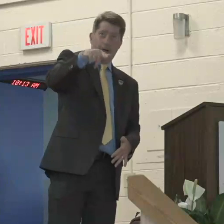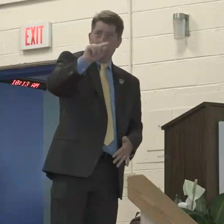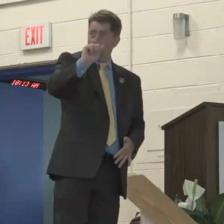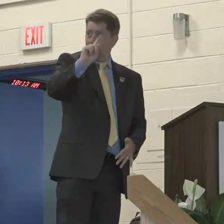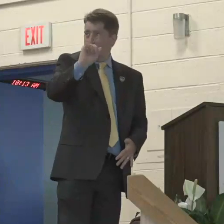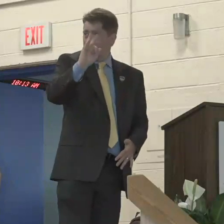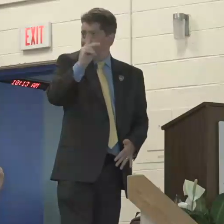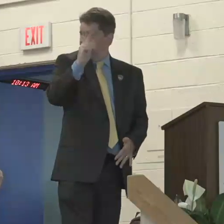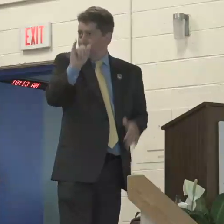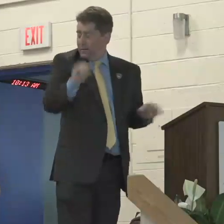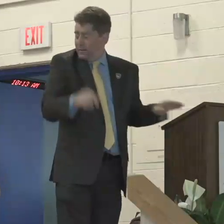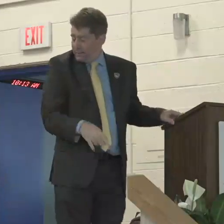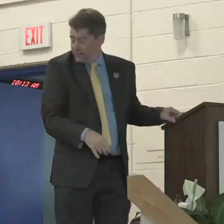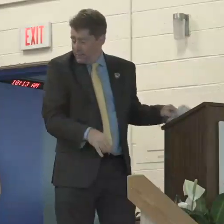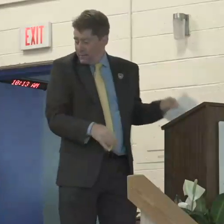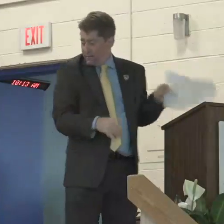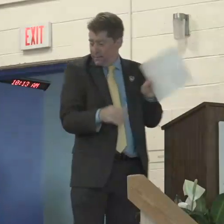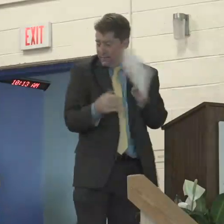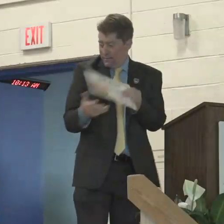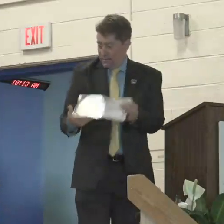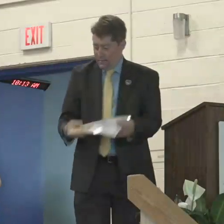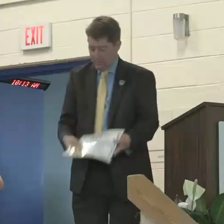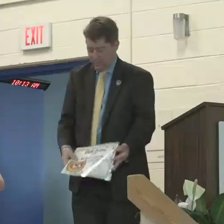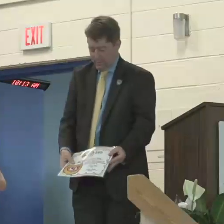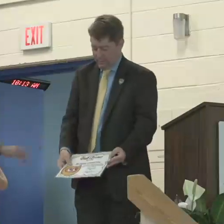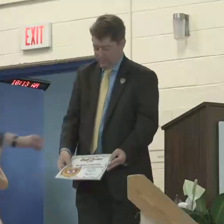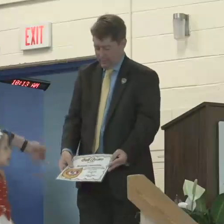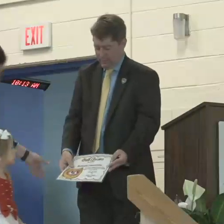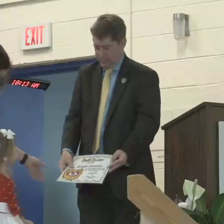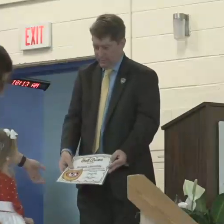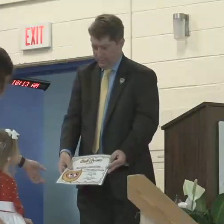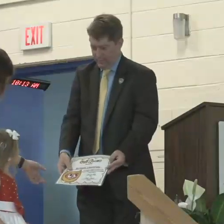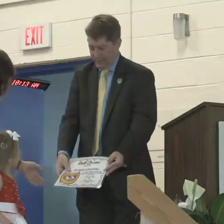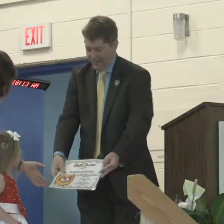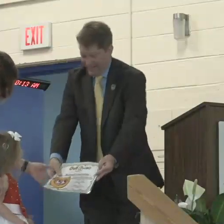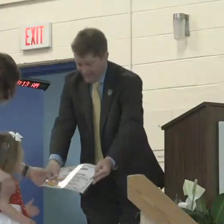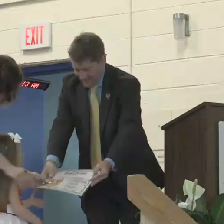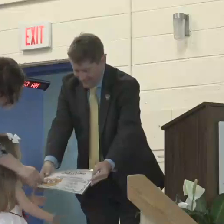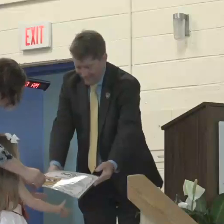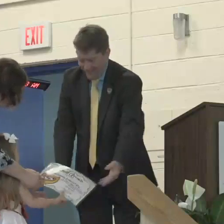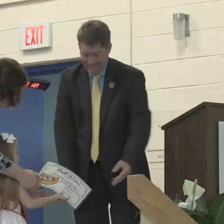Michaela Lepitofsky.